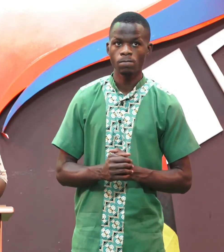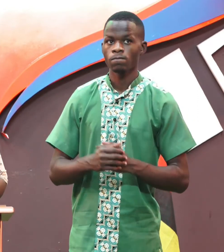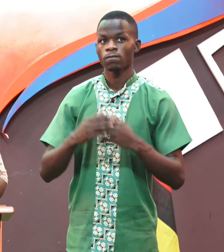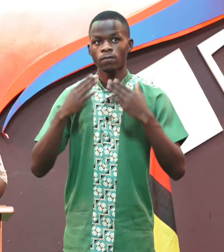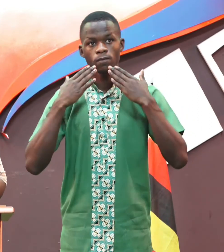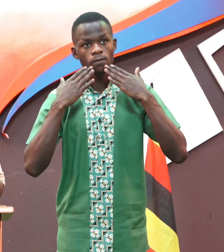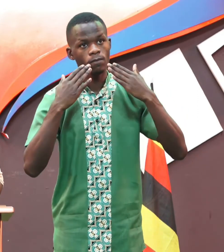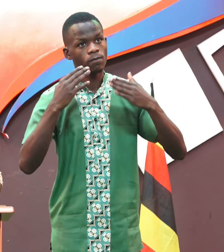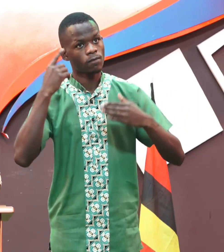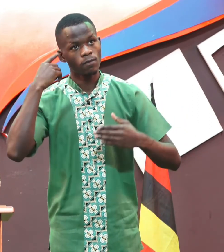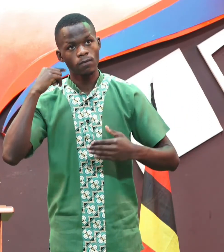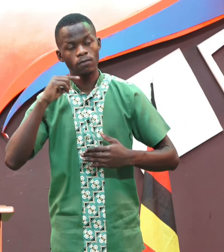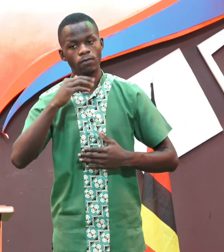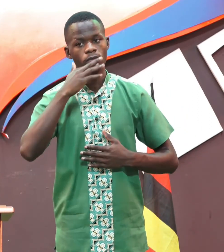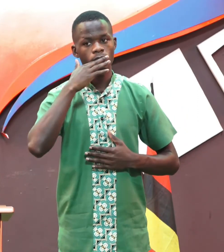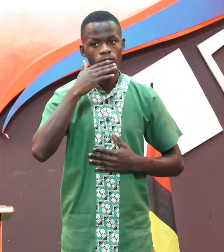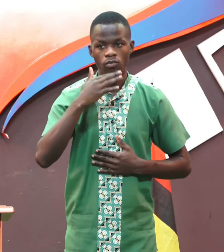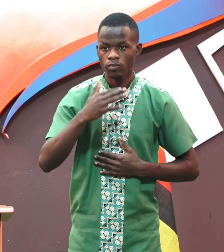olomusaigo, webale